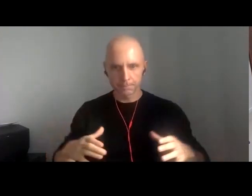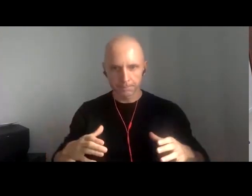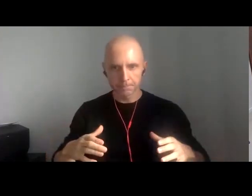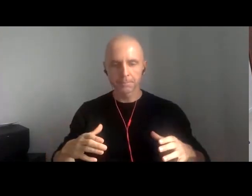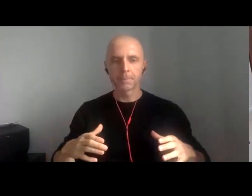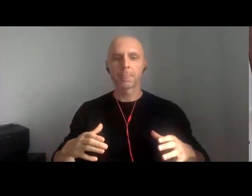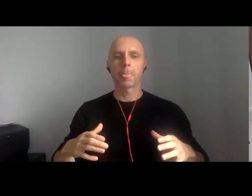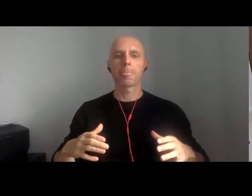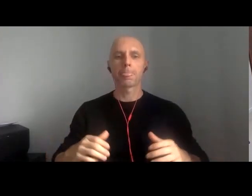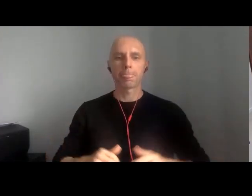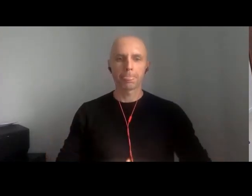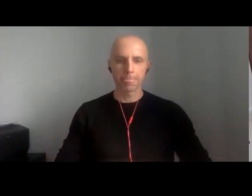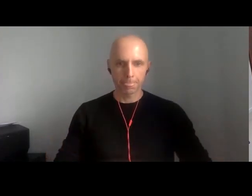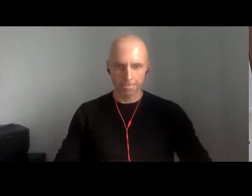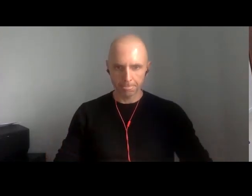deal.